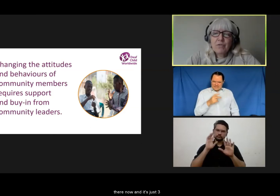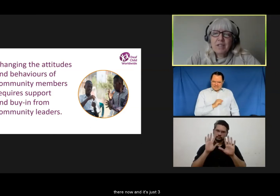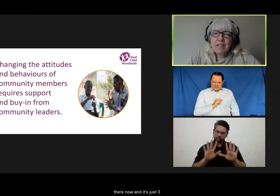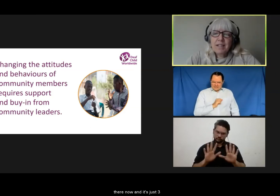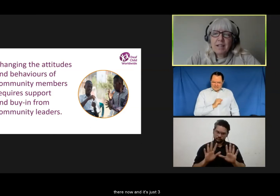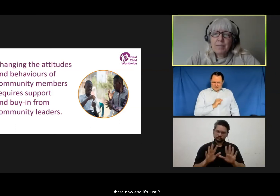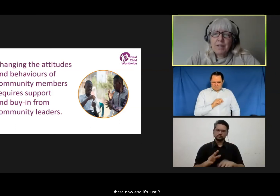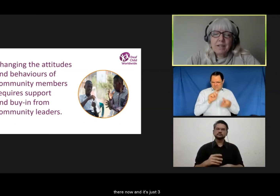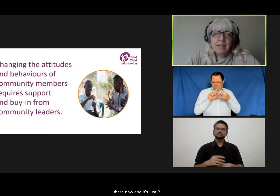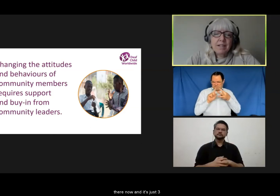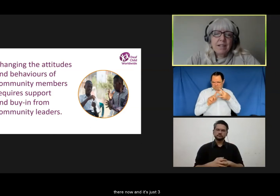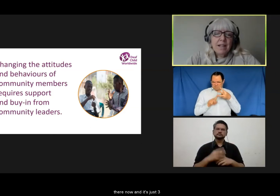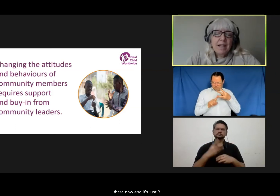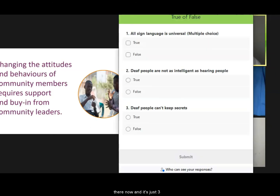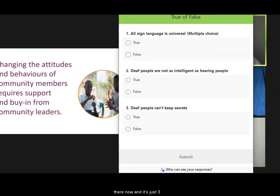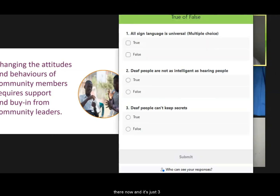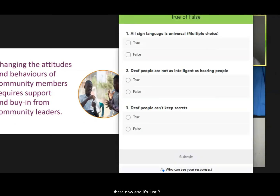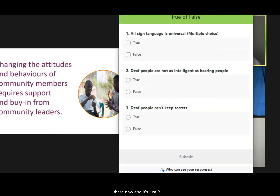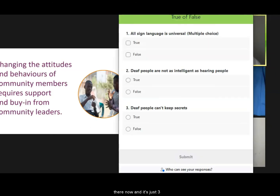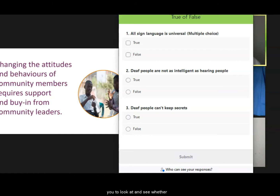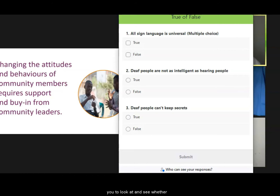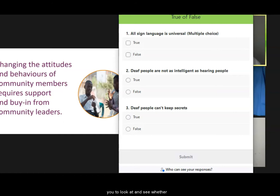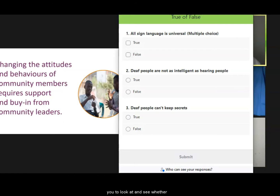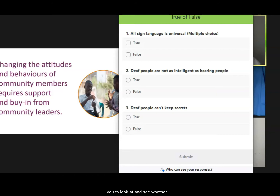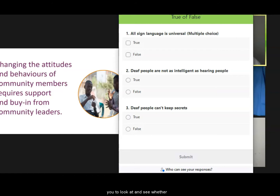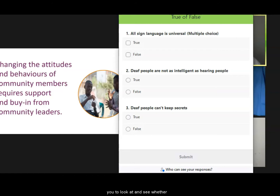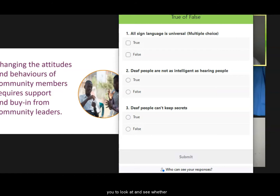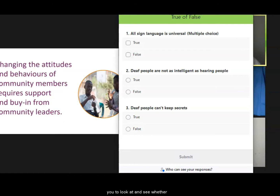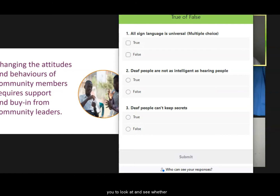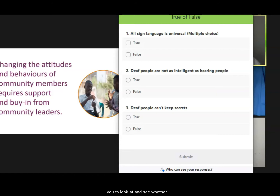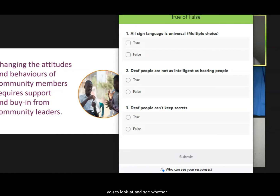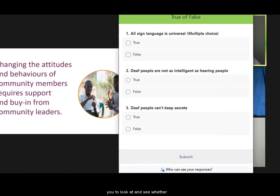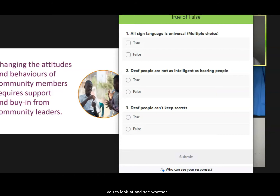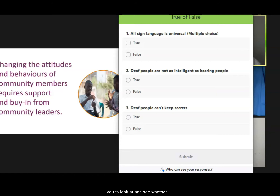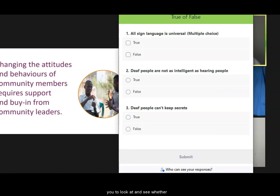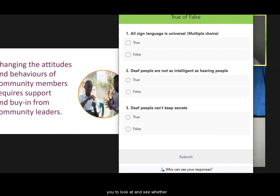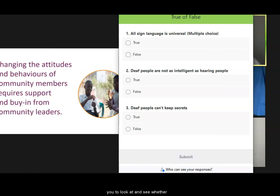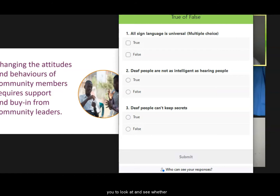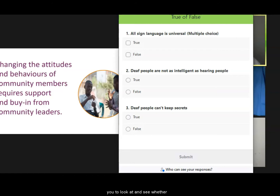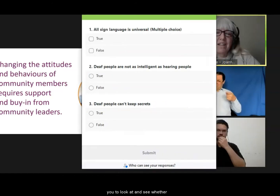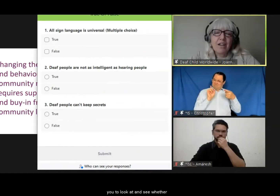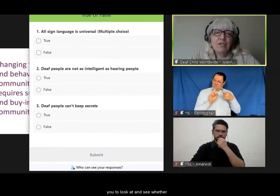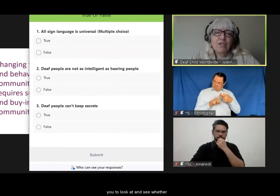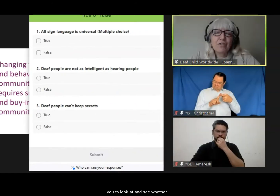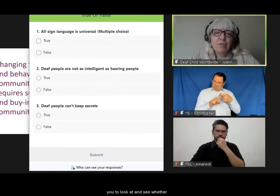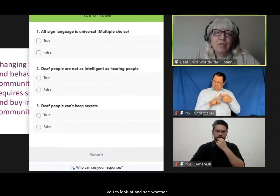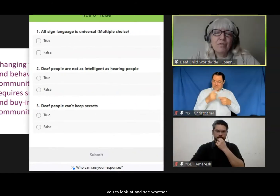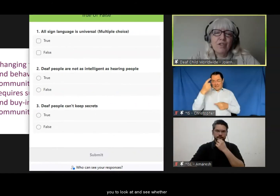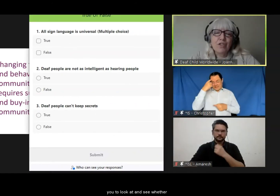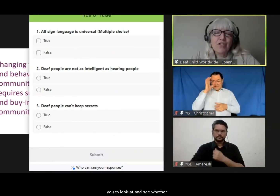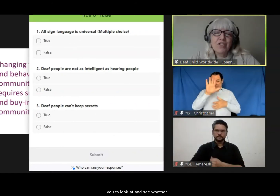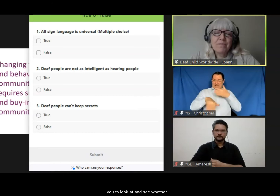just three statements that we'd like you to look at and see whether you think they are true